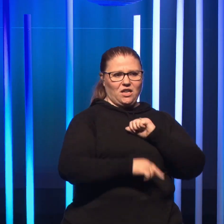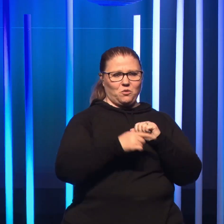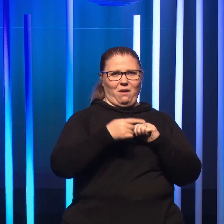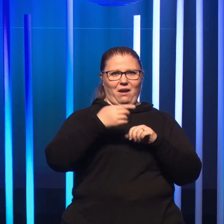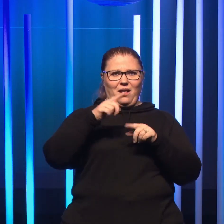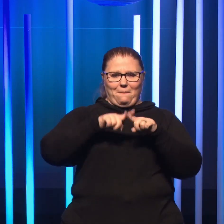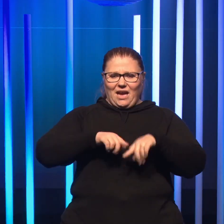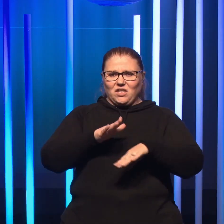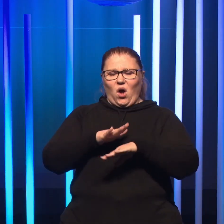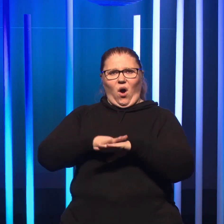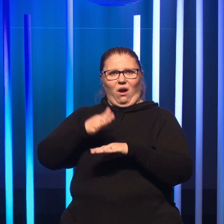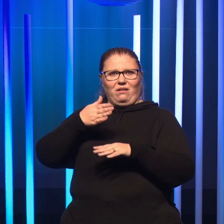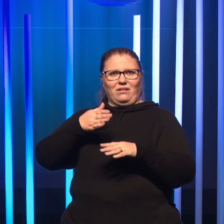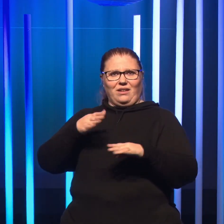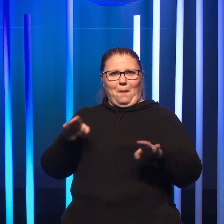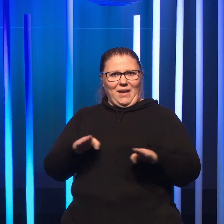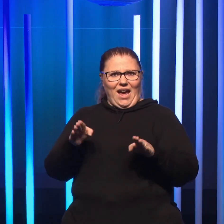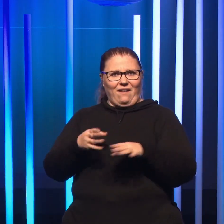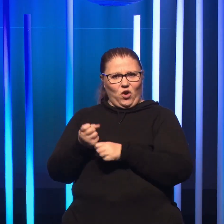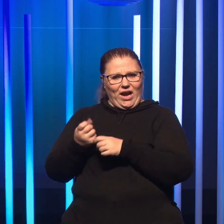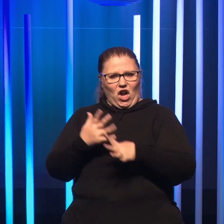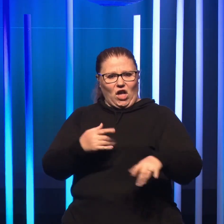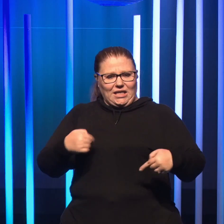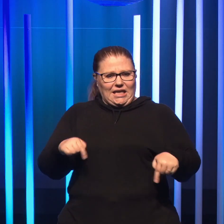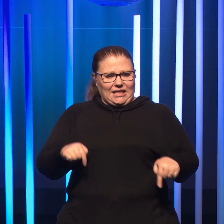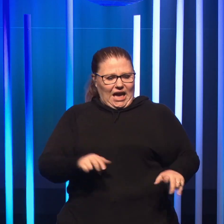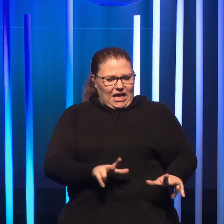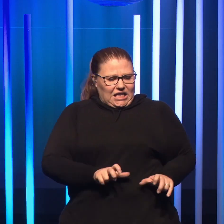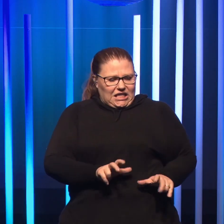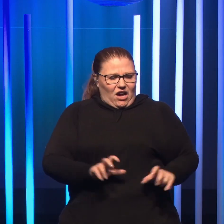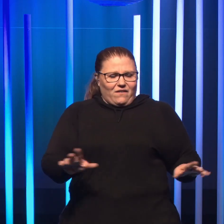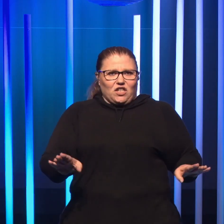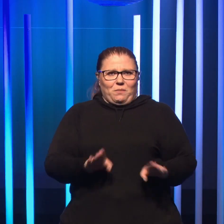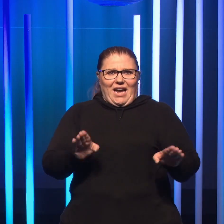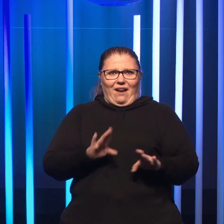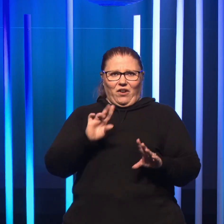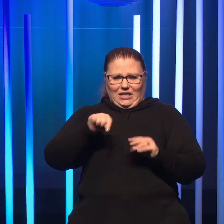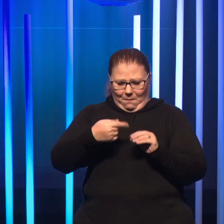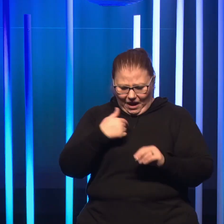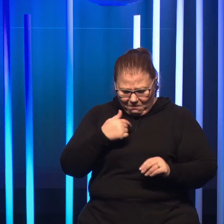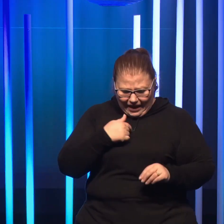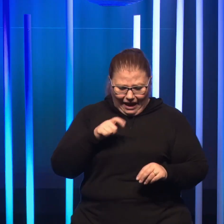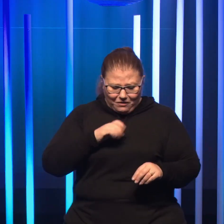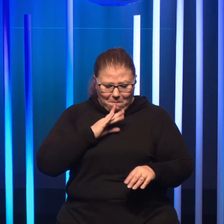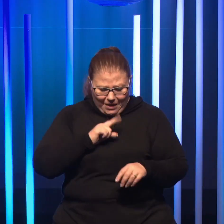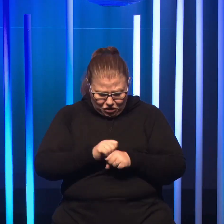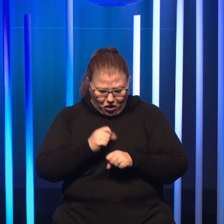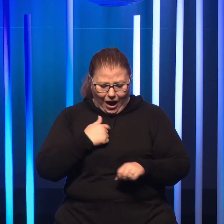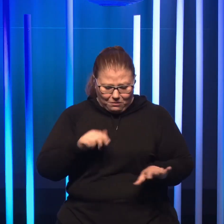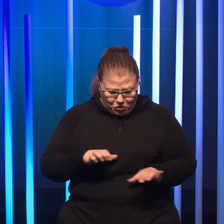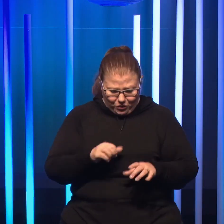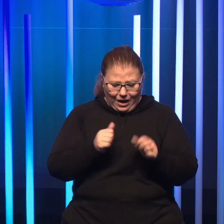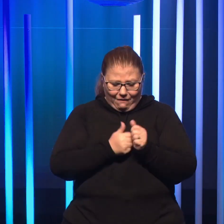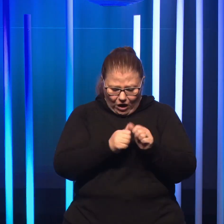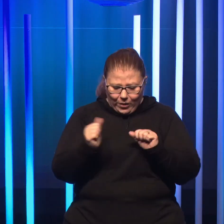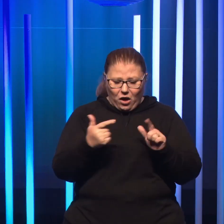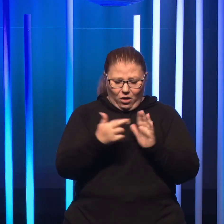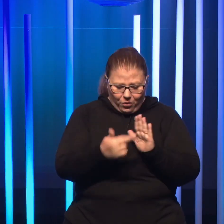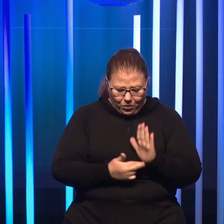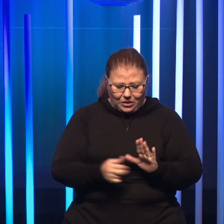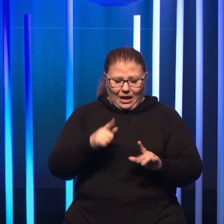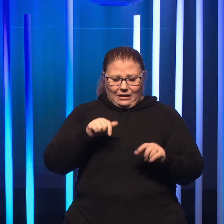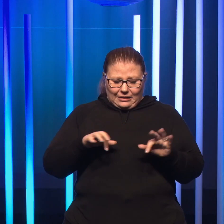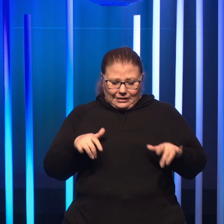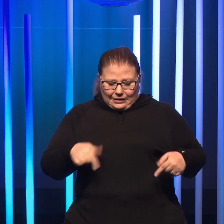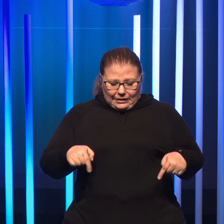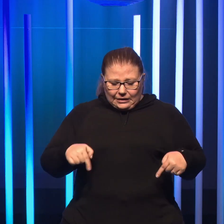behavior, would lead to anxiety and selfish behavior. It's just about me. I've got to make sure I'm good. I've got to make sure I follow all the rules, and you got to be just like